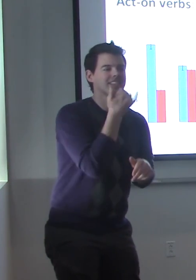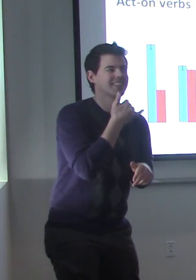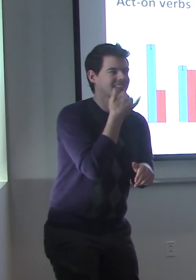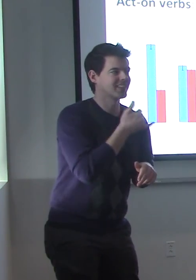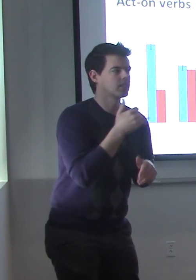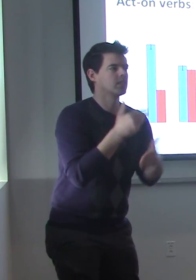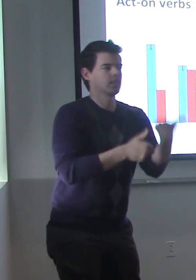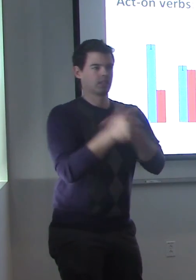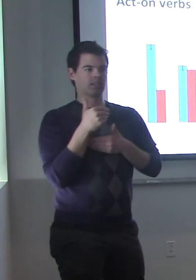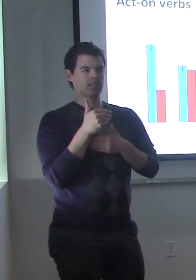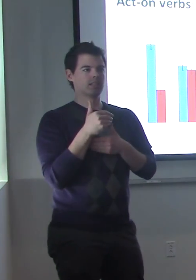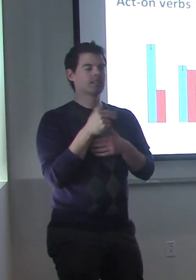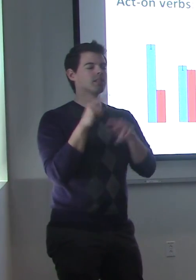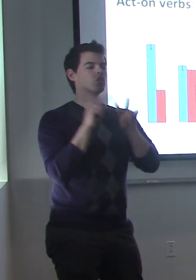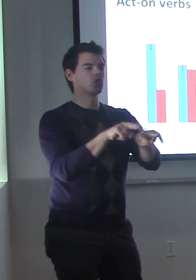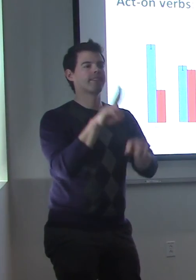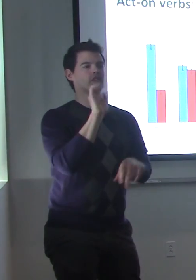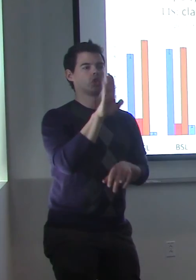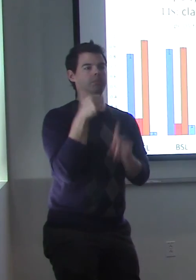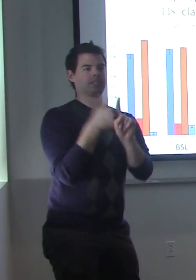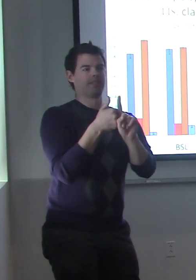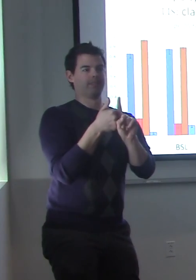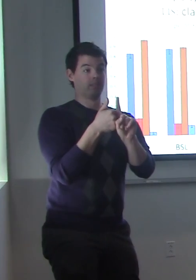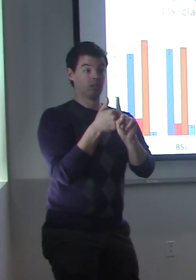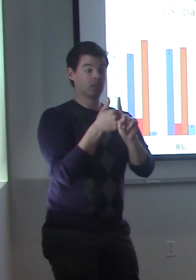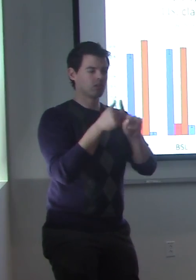lexical semantics of the verb.